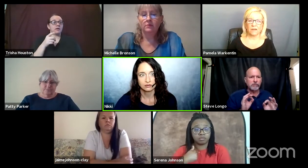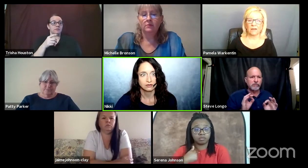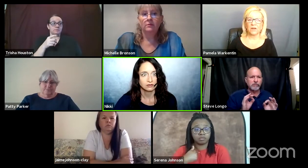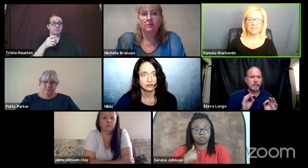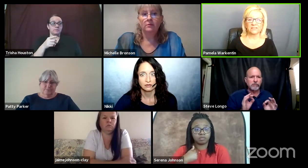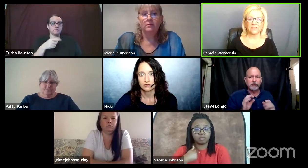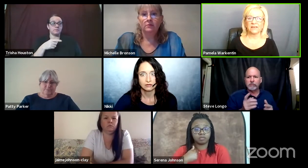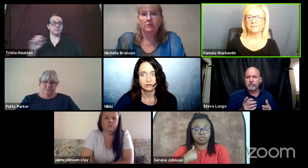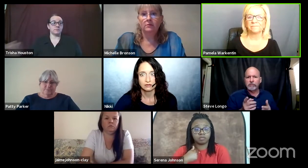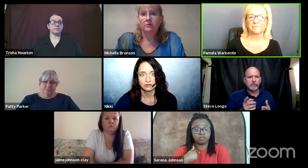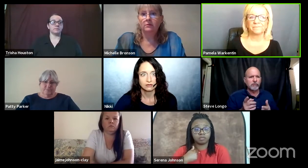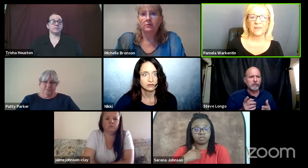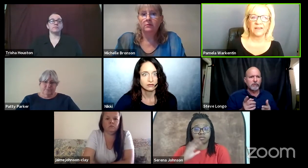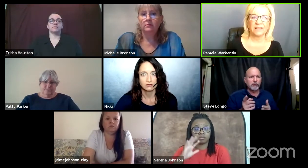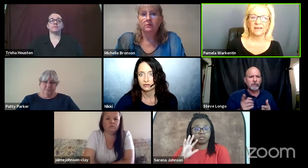I'm not seeing anything.